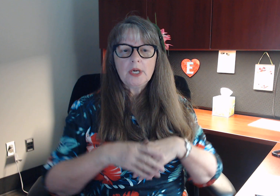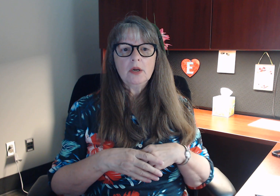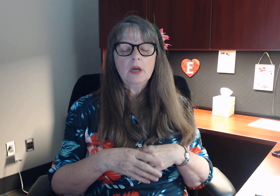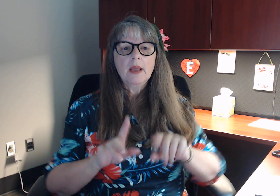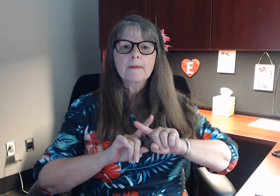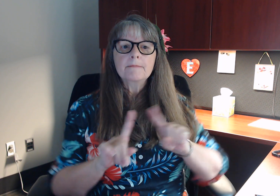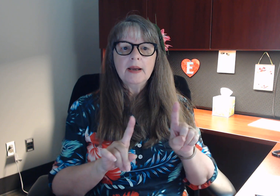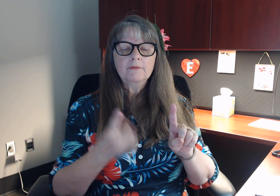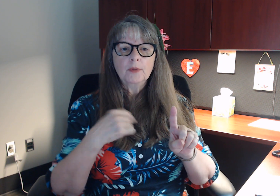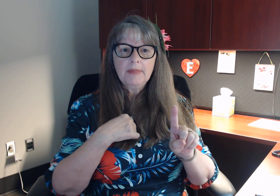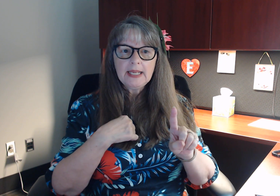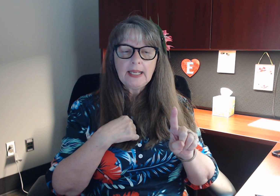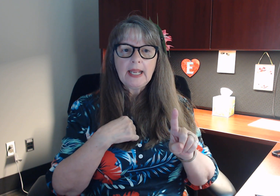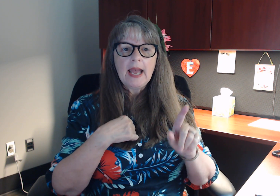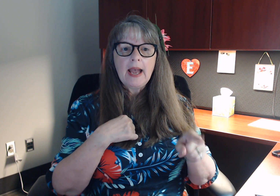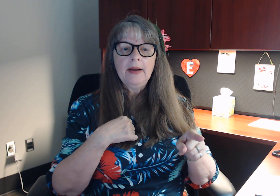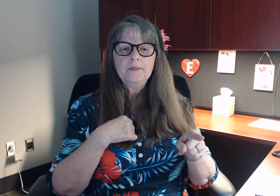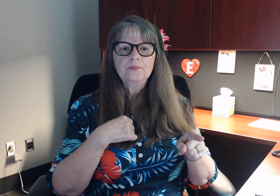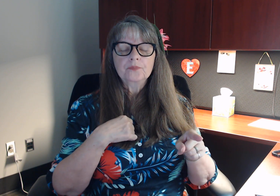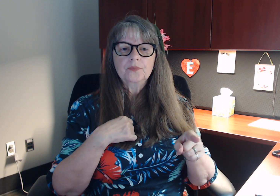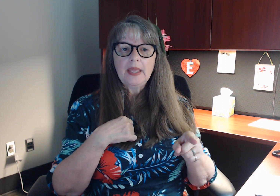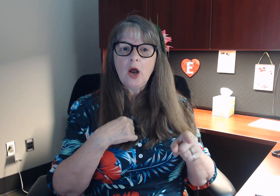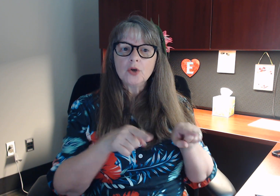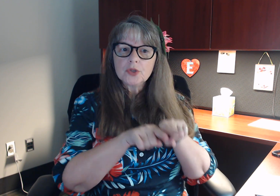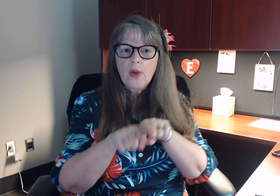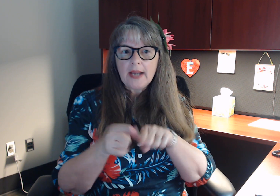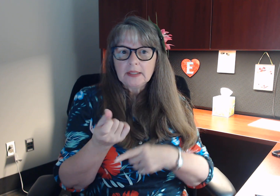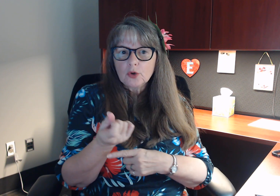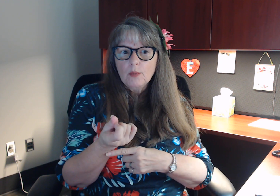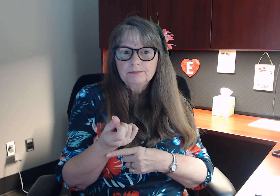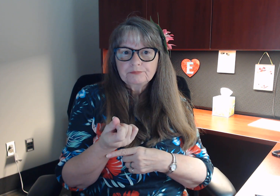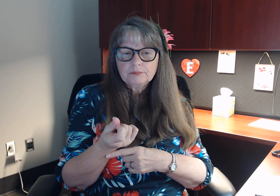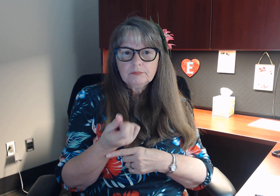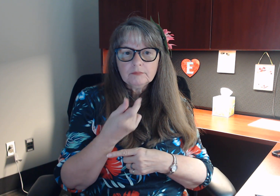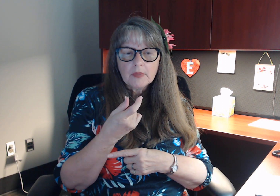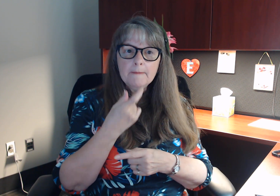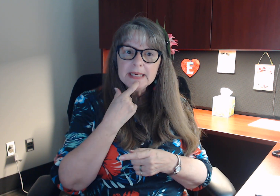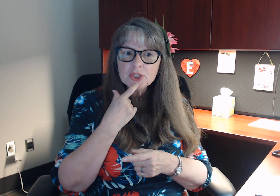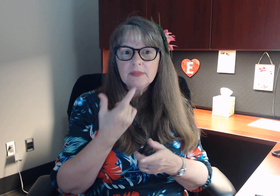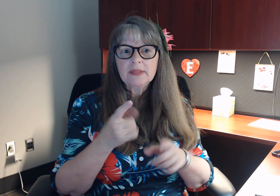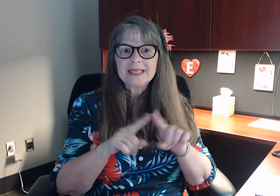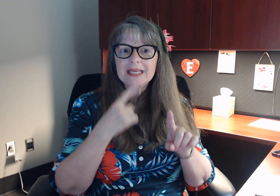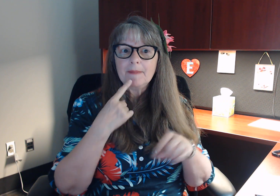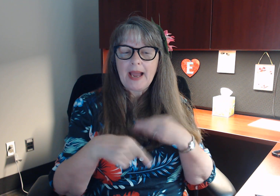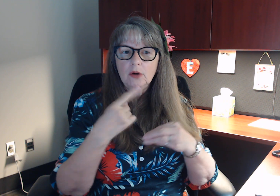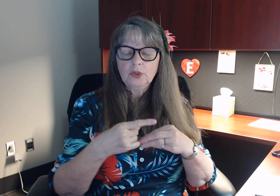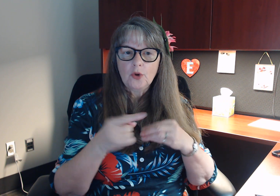on. But for me, they also had a little mention that they said about, you know,